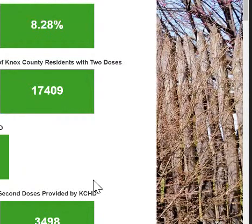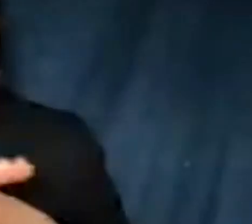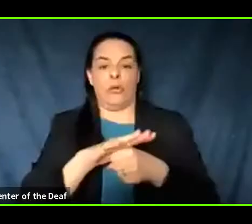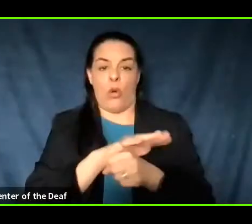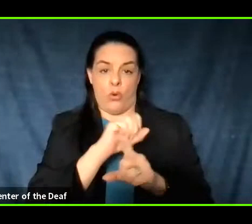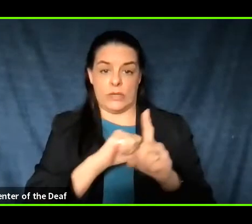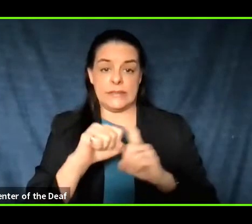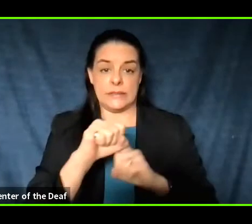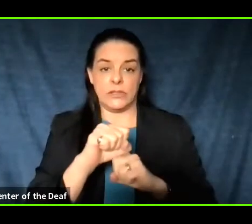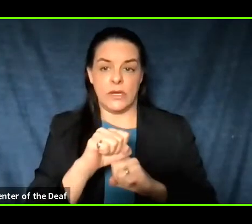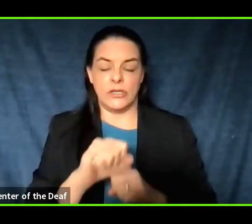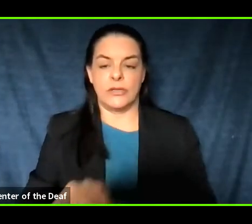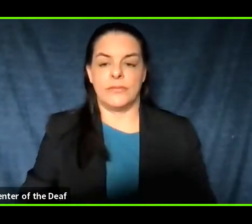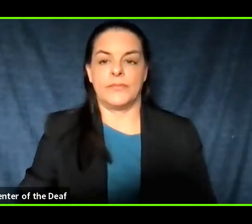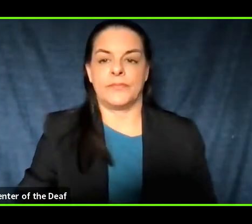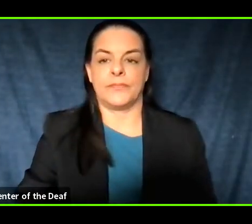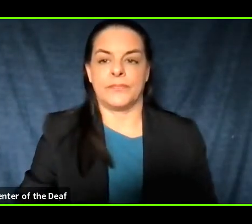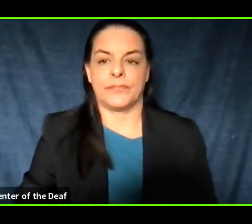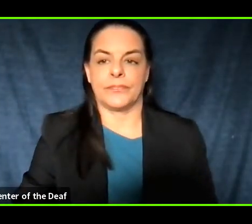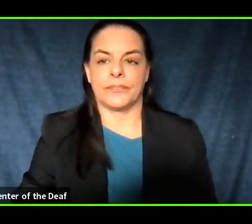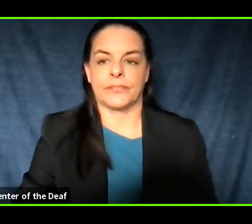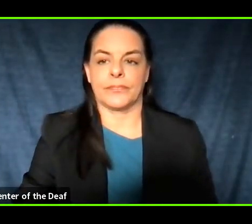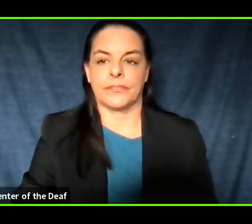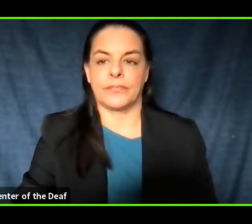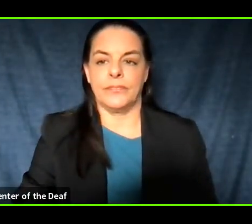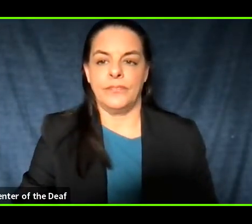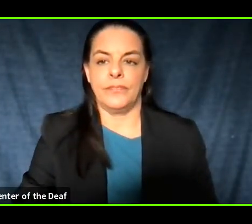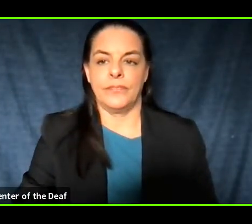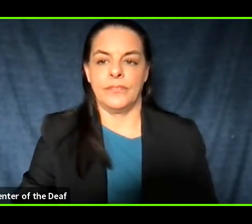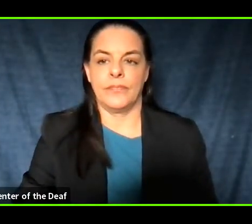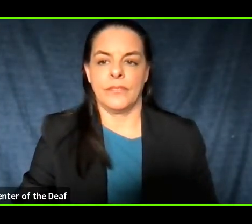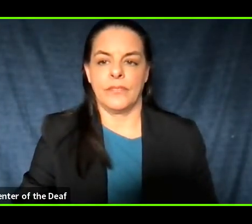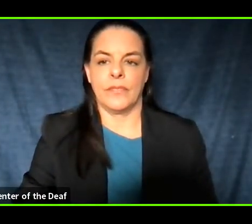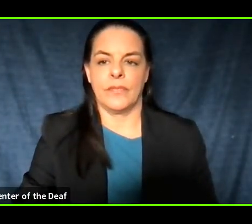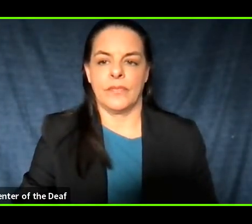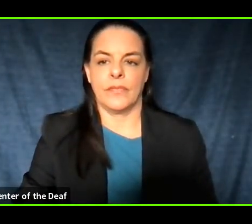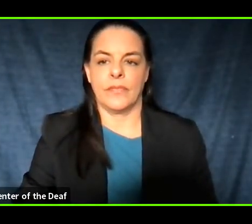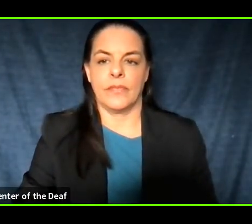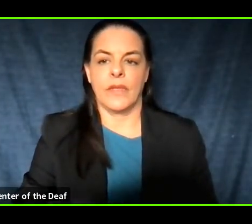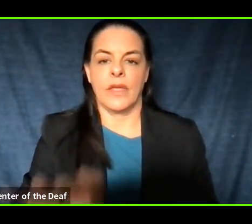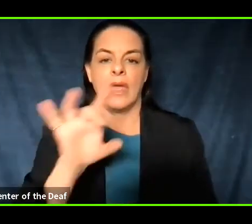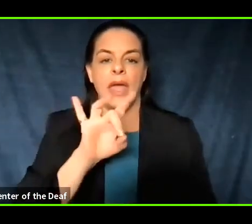situation. We have 81 new confirmed cases since yesterday,